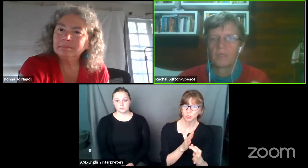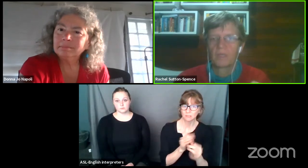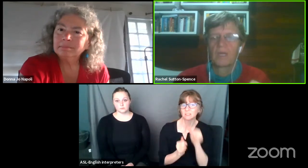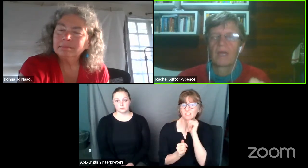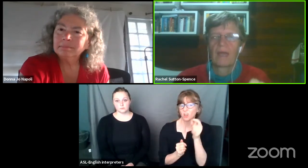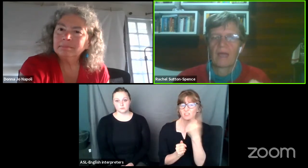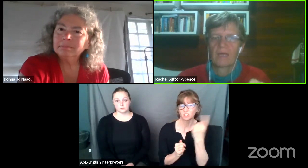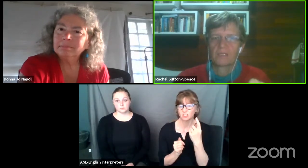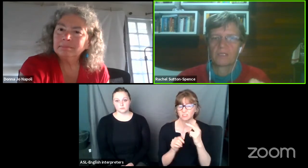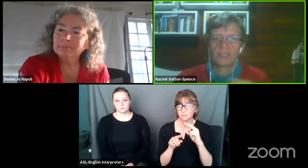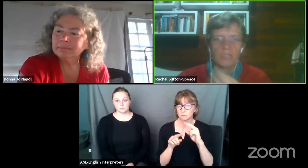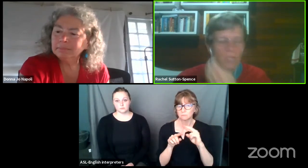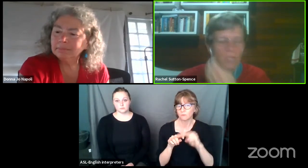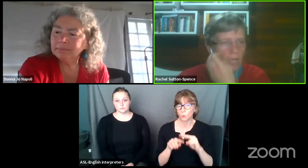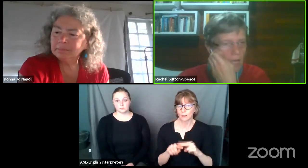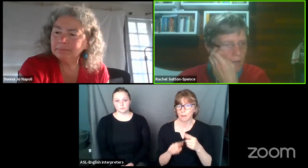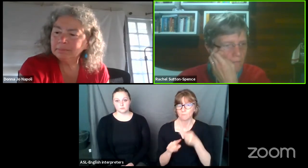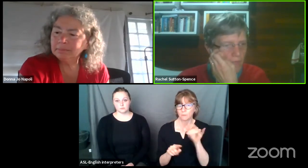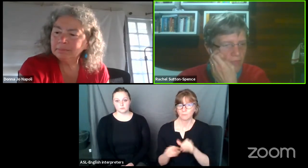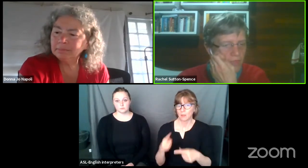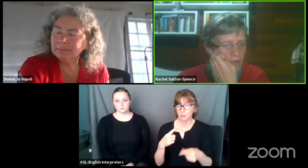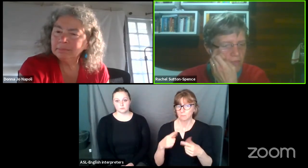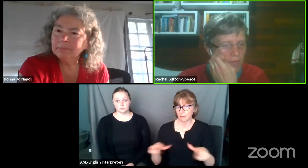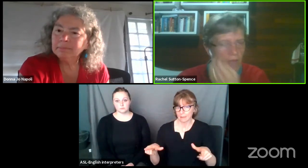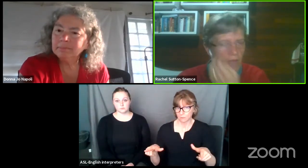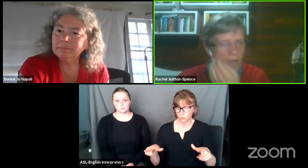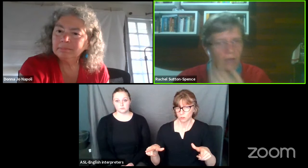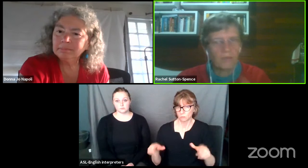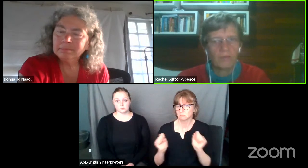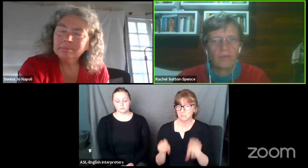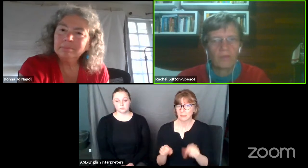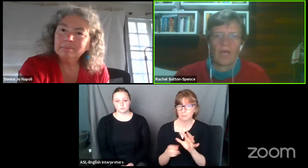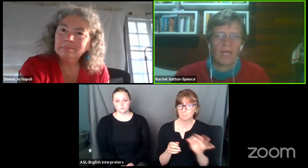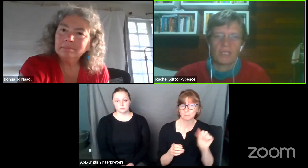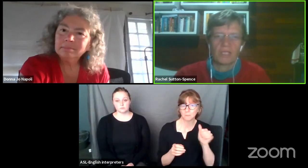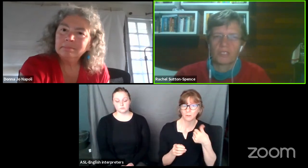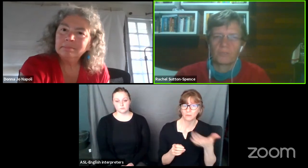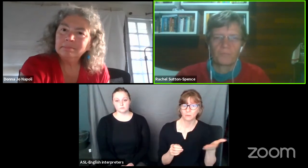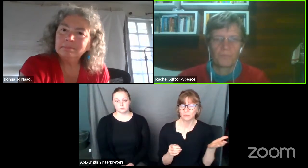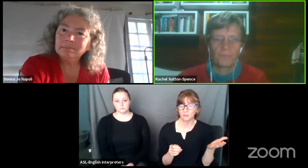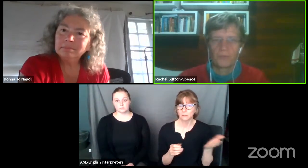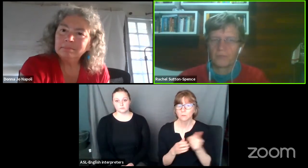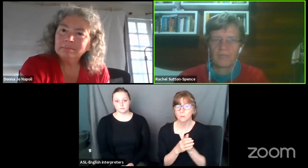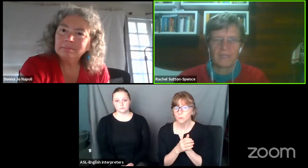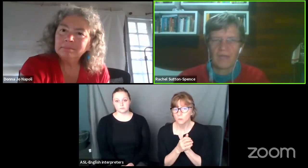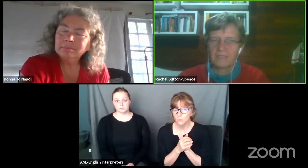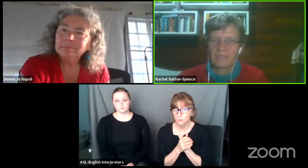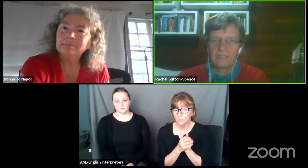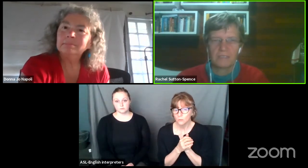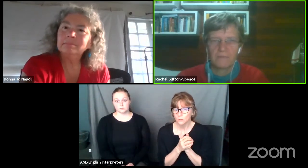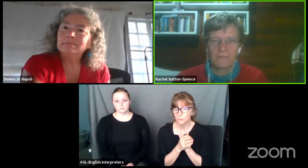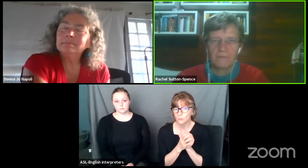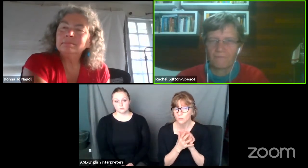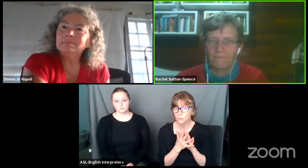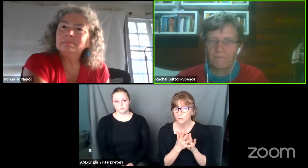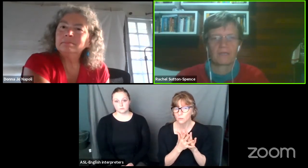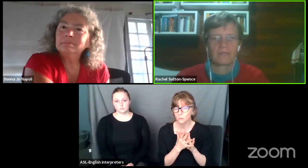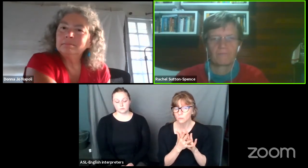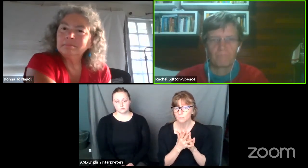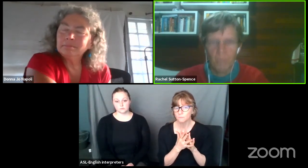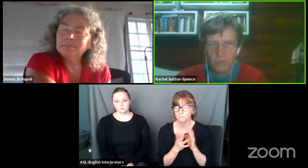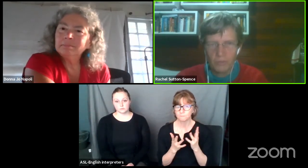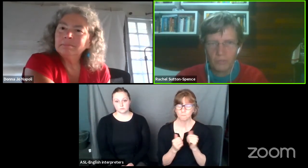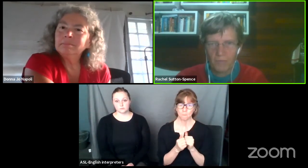vocabulary. And they are, to put it at its